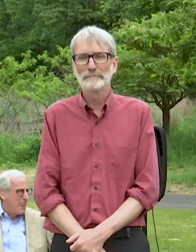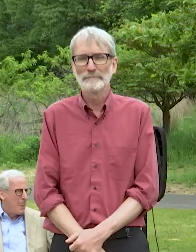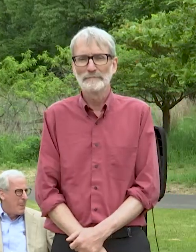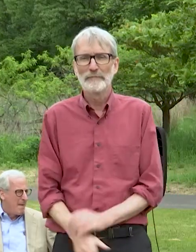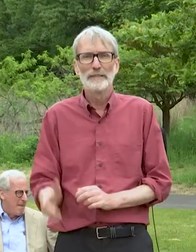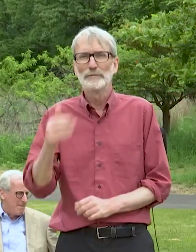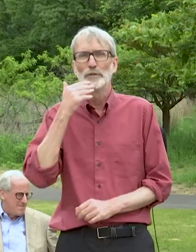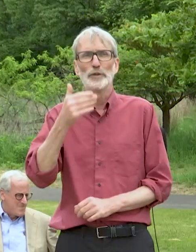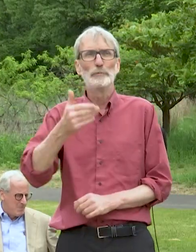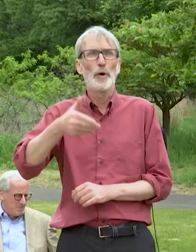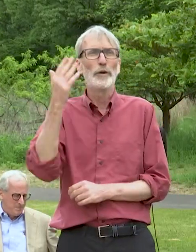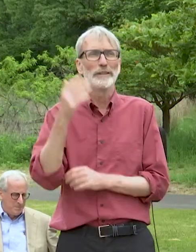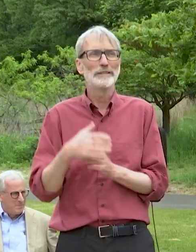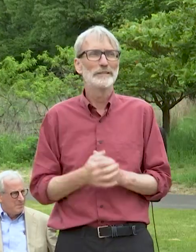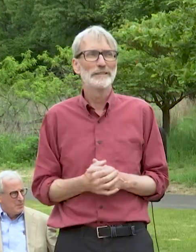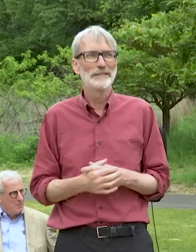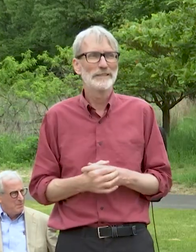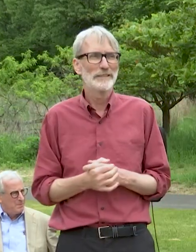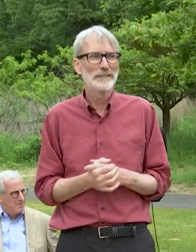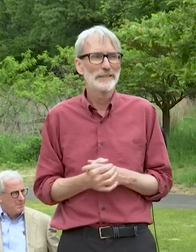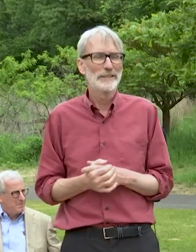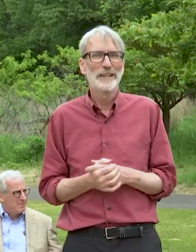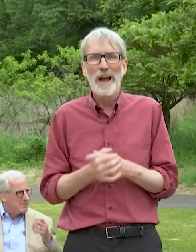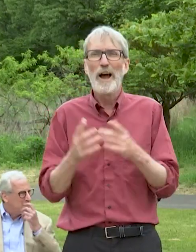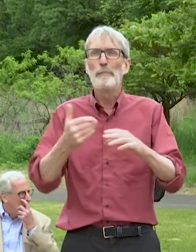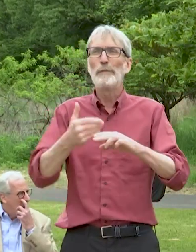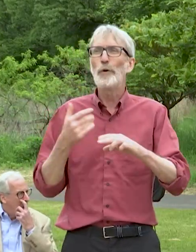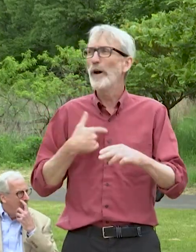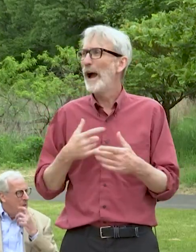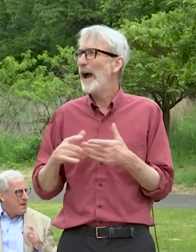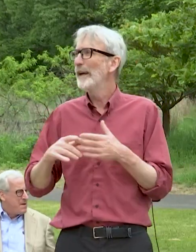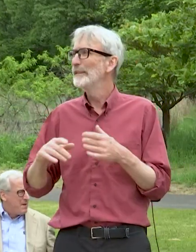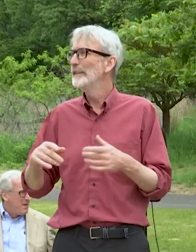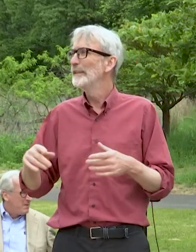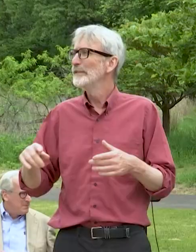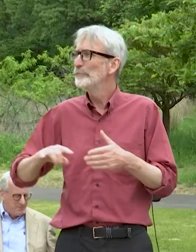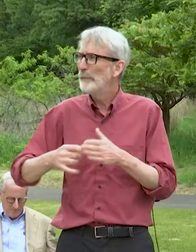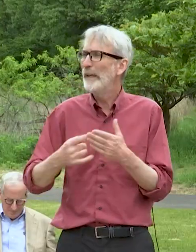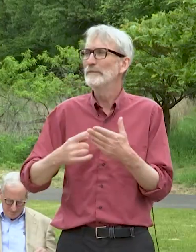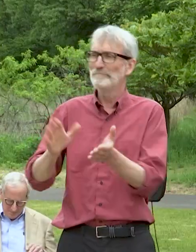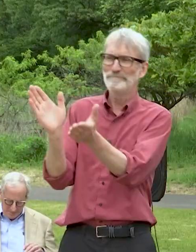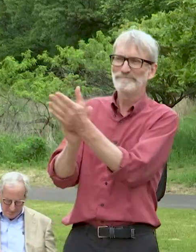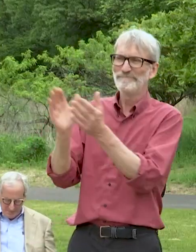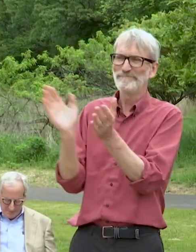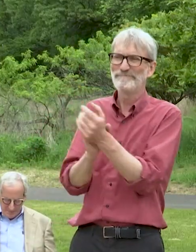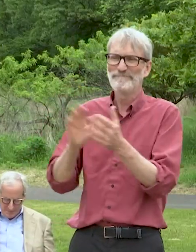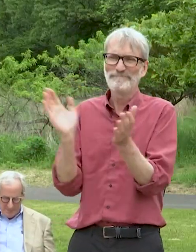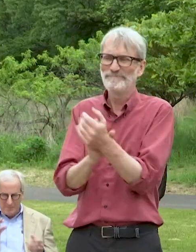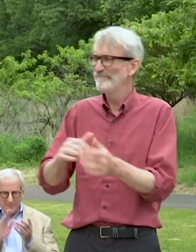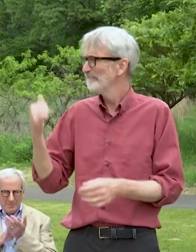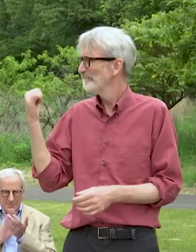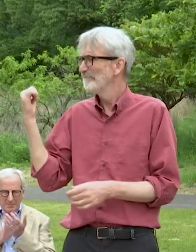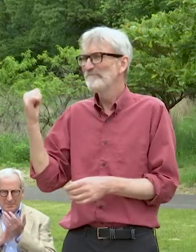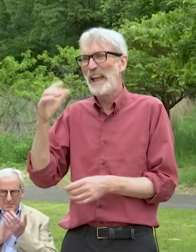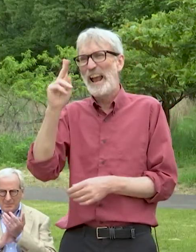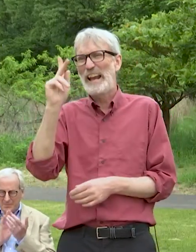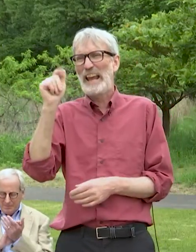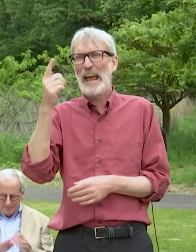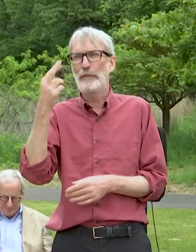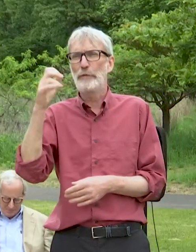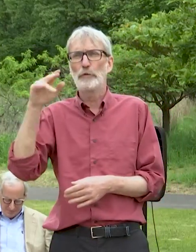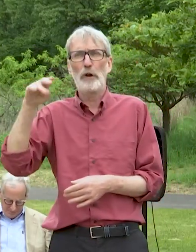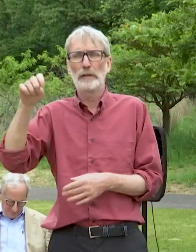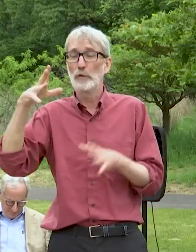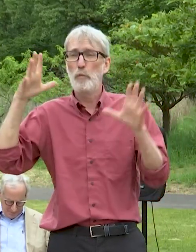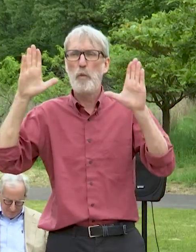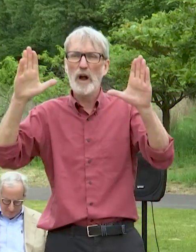Good morning, good morning. Before I begin, can we give Catherine a hand for the incredible work